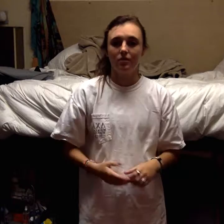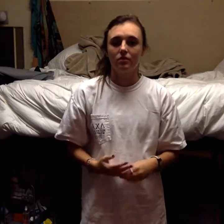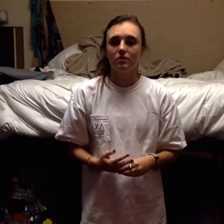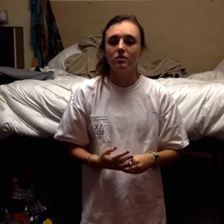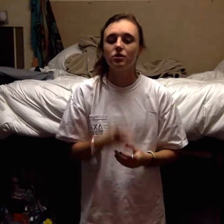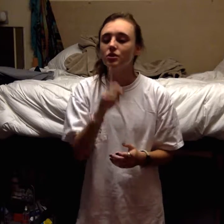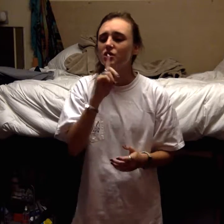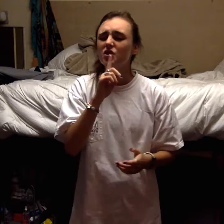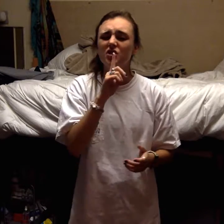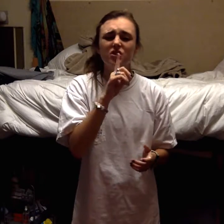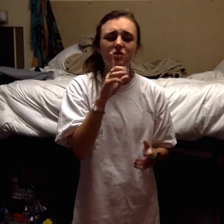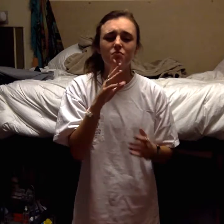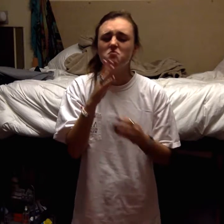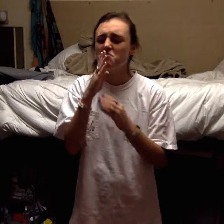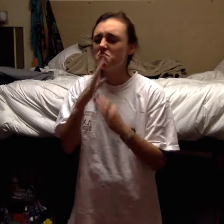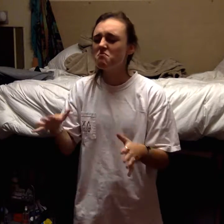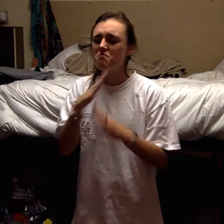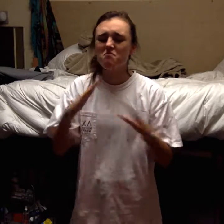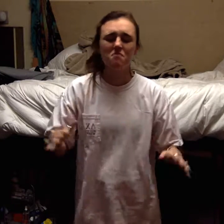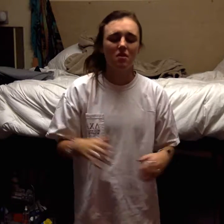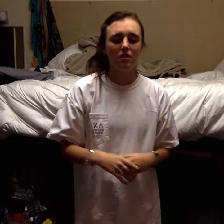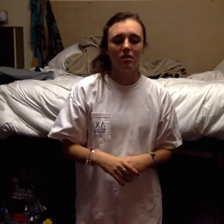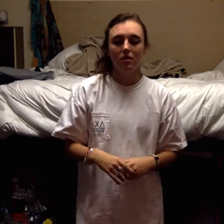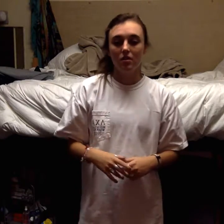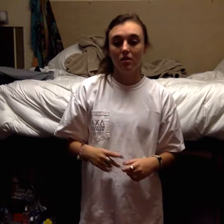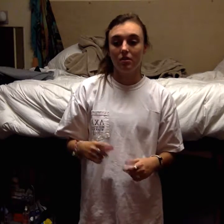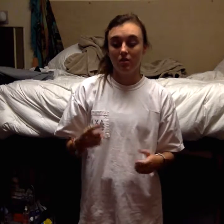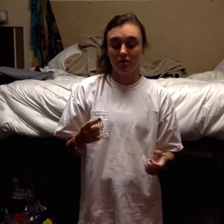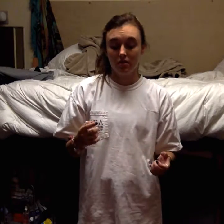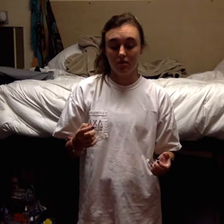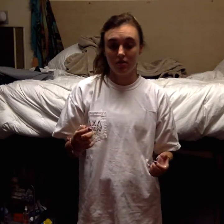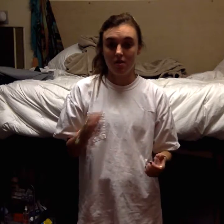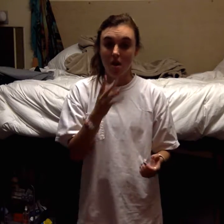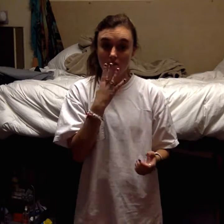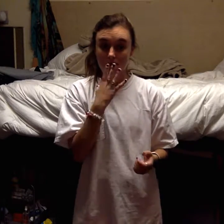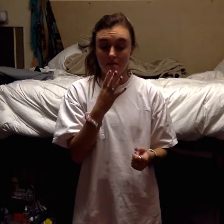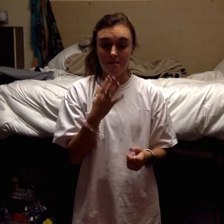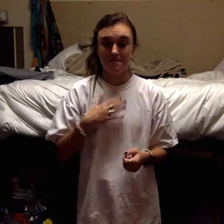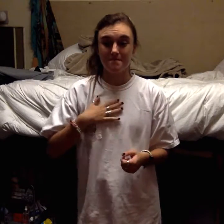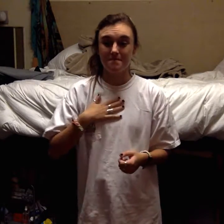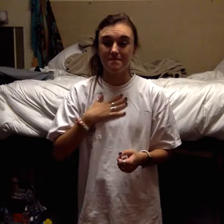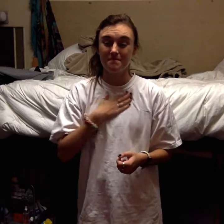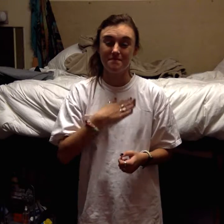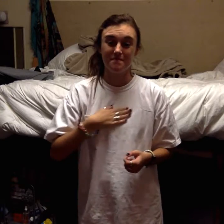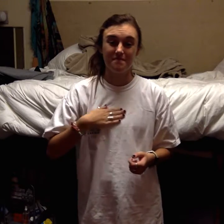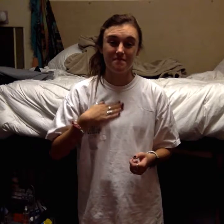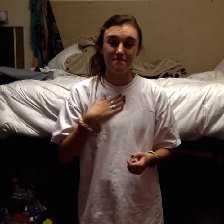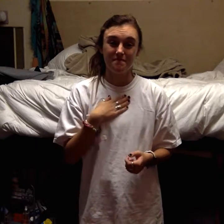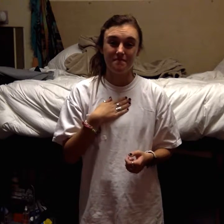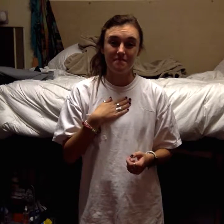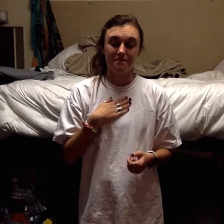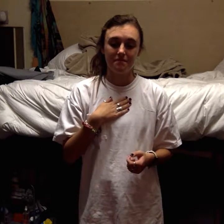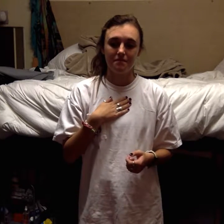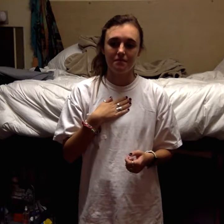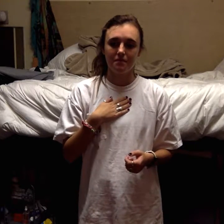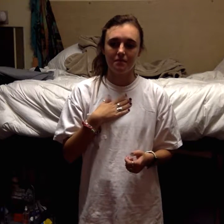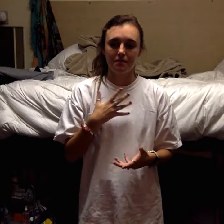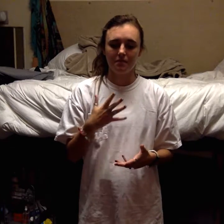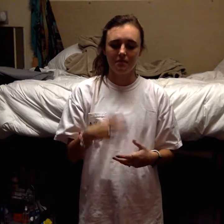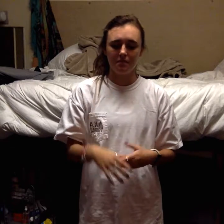up. Yes, I do want them colored, but be very careful. Don't fall into the trap of coloring. I don't want the front red and the top blue